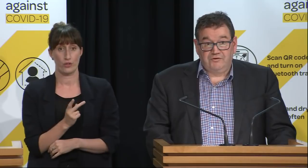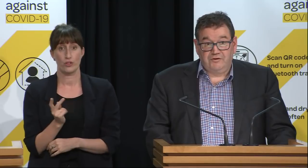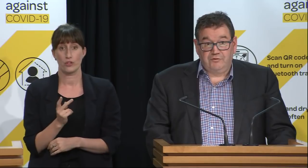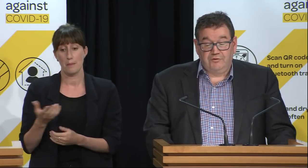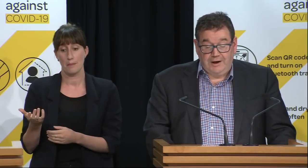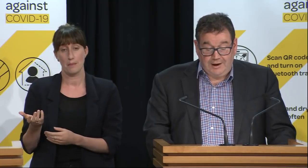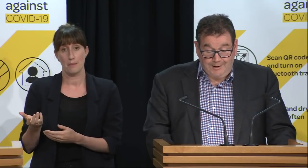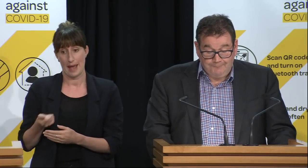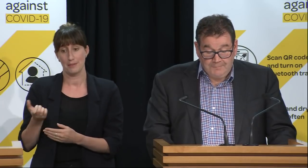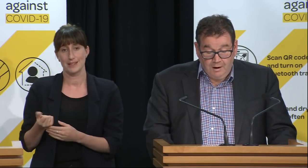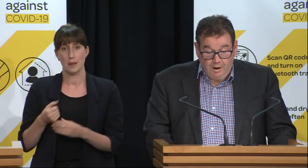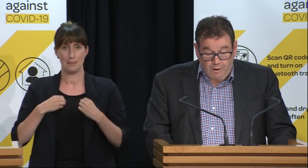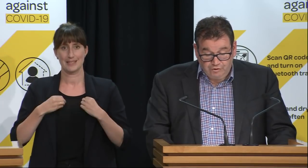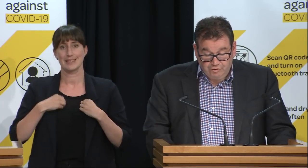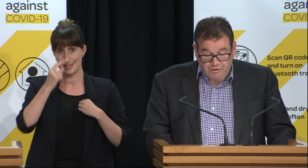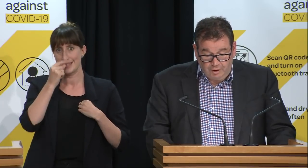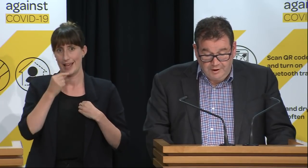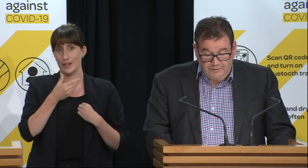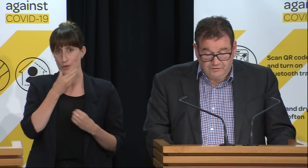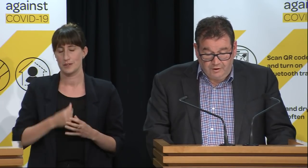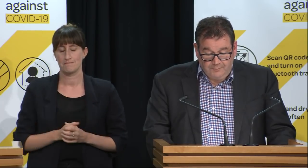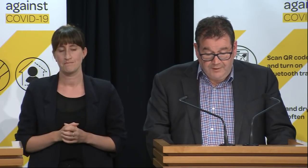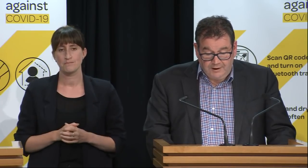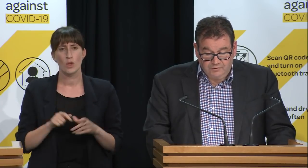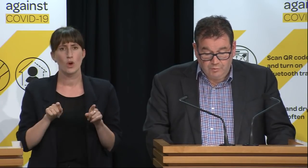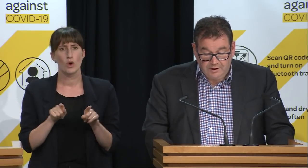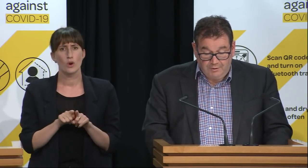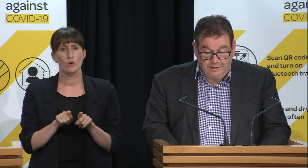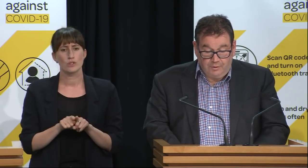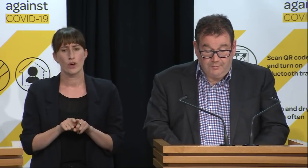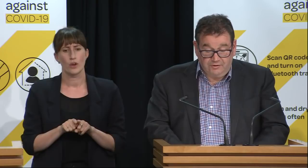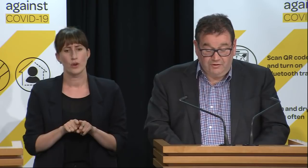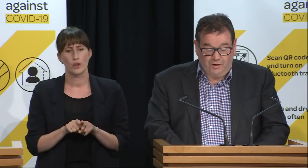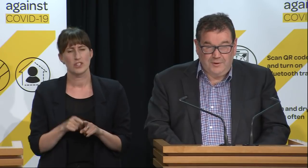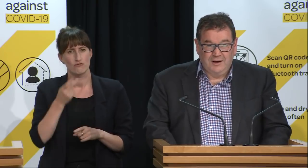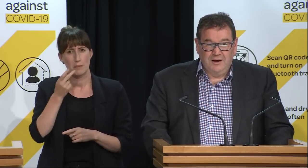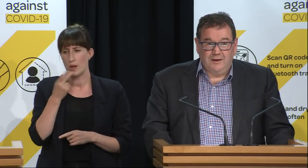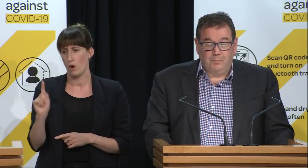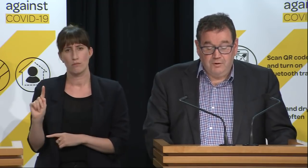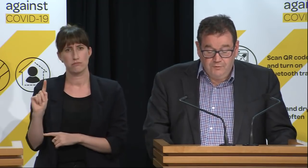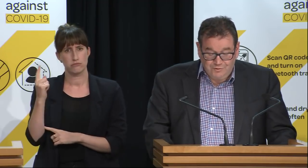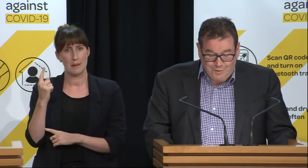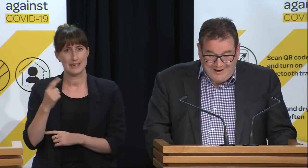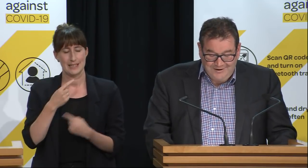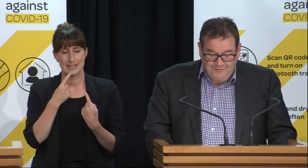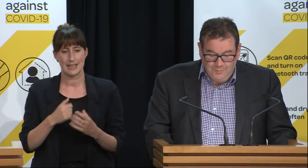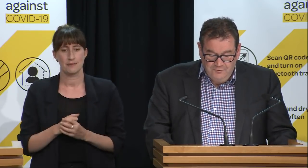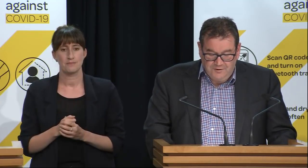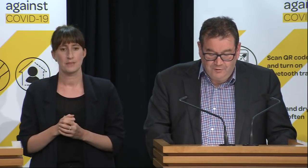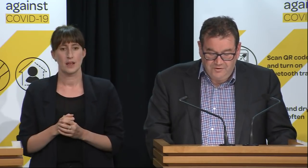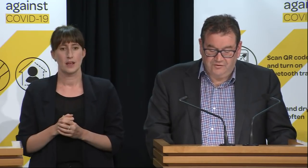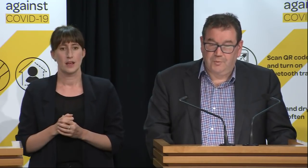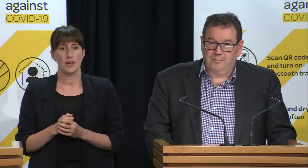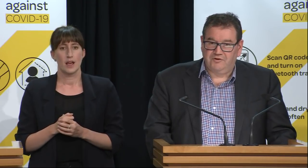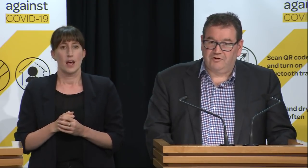for businesses to take up. I also should note at this time that, to reiterate the Prime Minister's comment, that approvals granted for